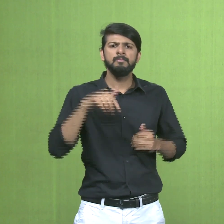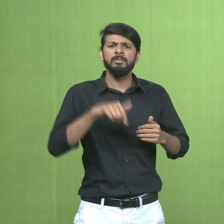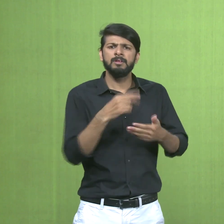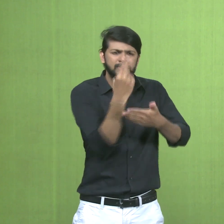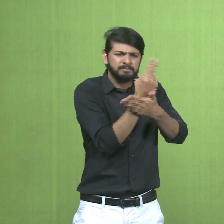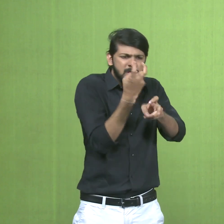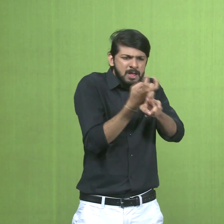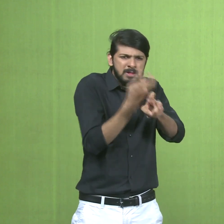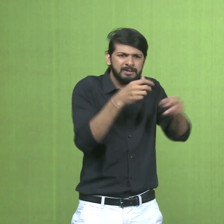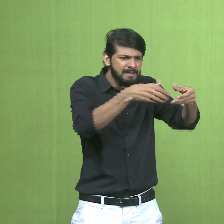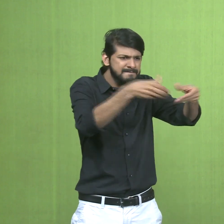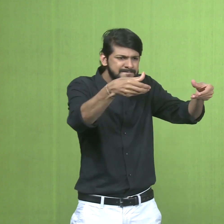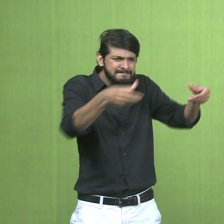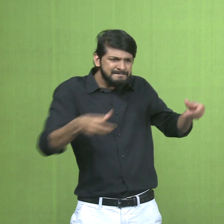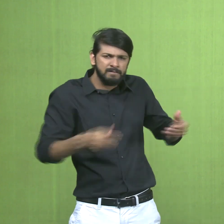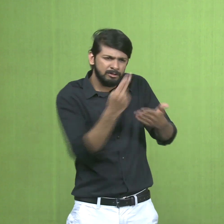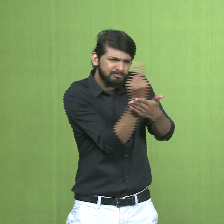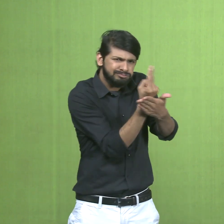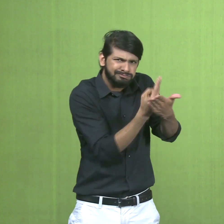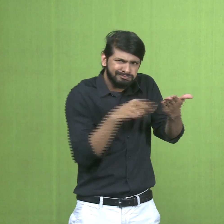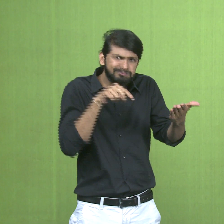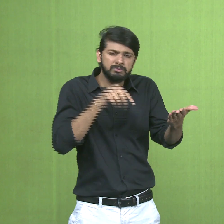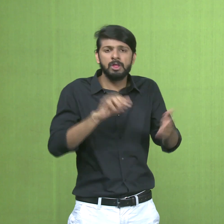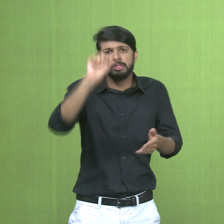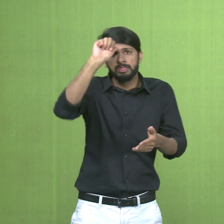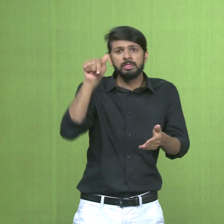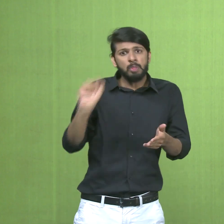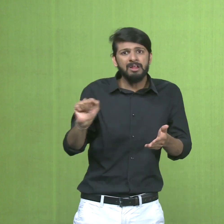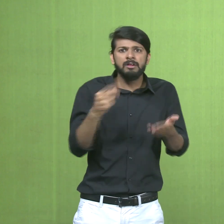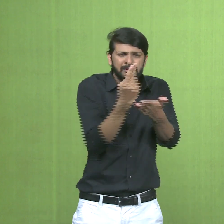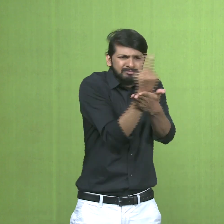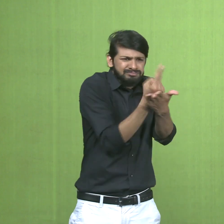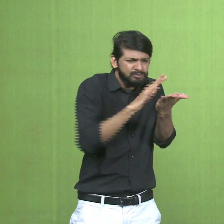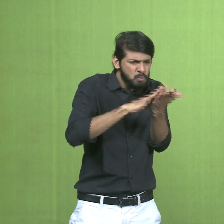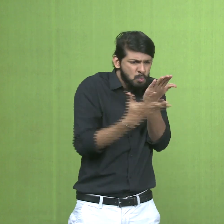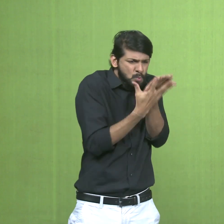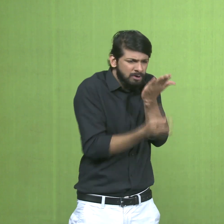The popularity of the Kalighat painting reached such a level that even in Europe,